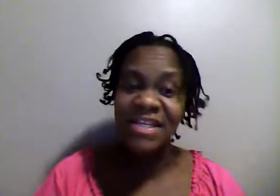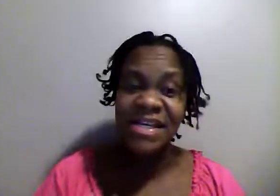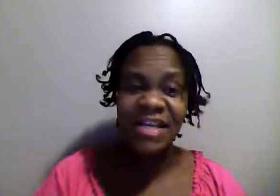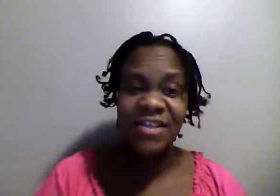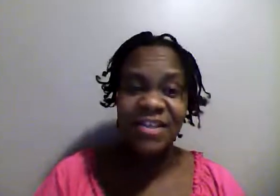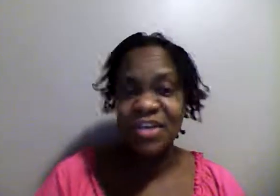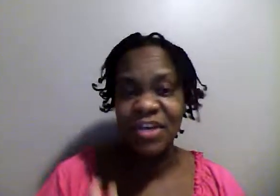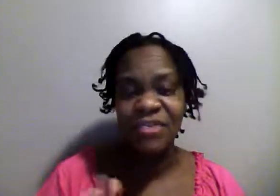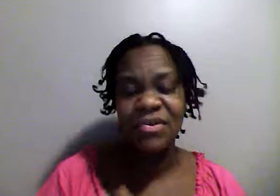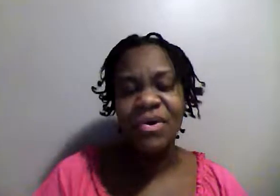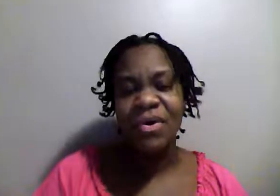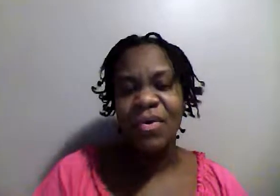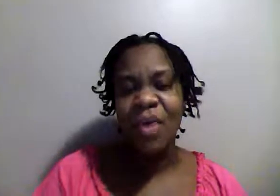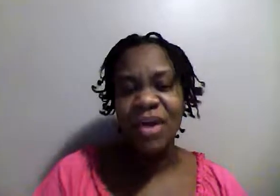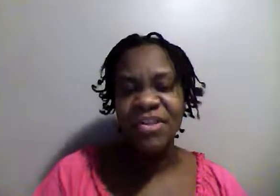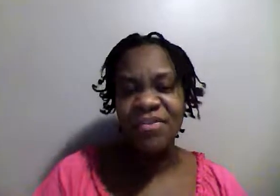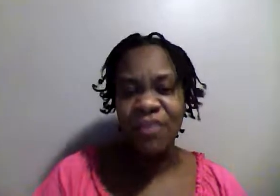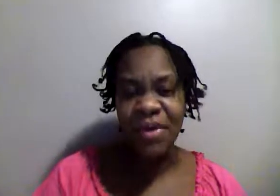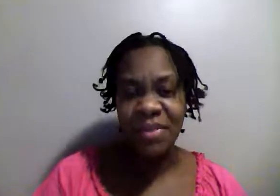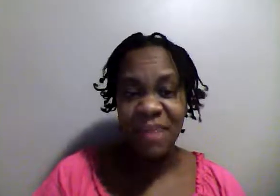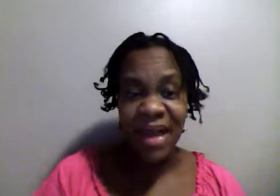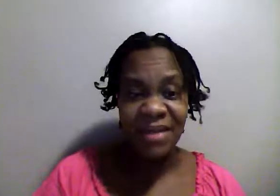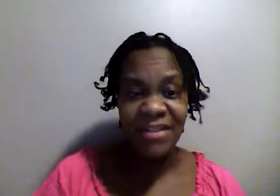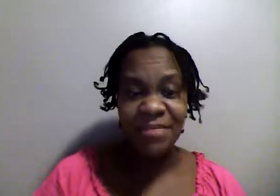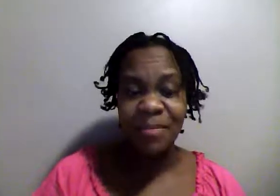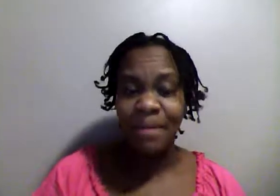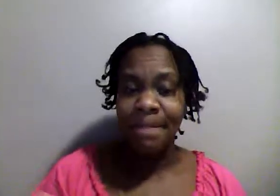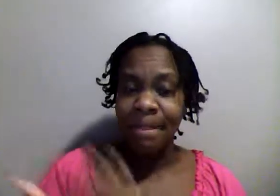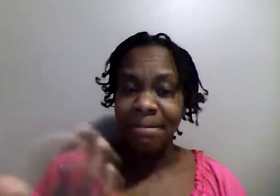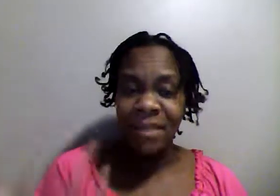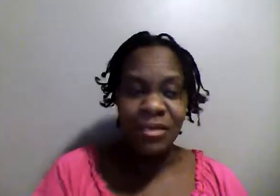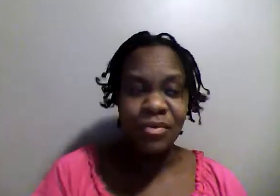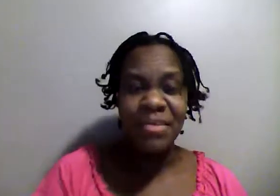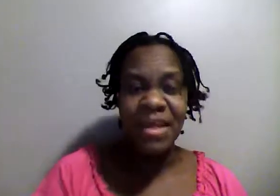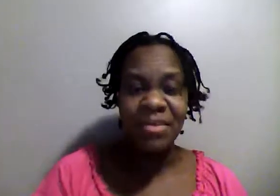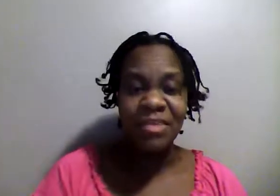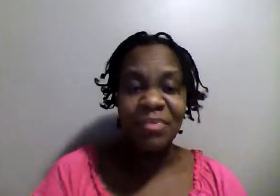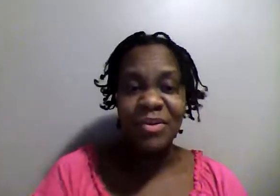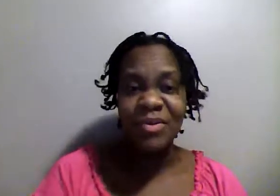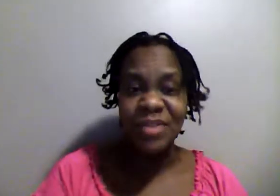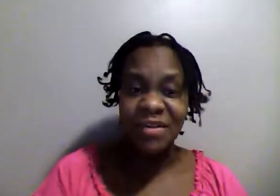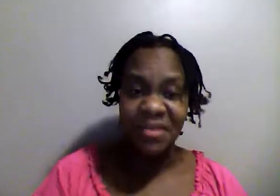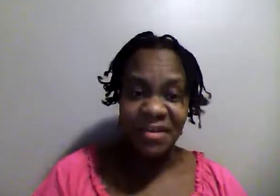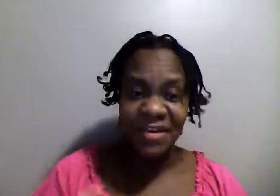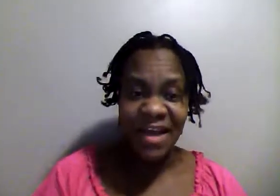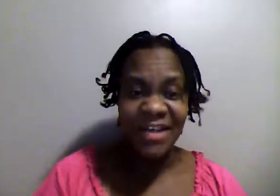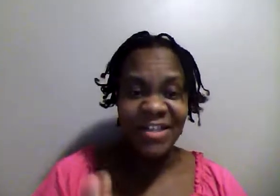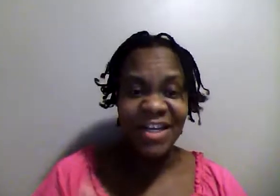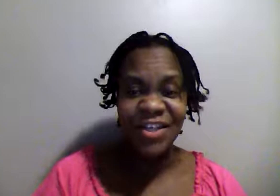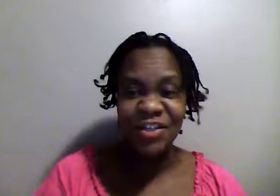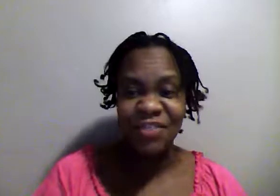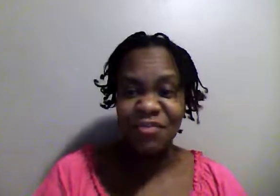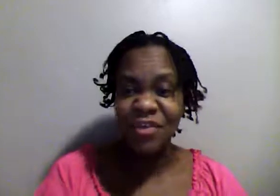needs sufficient water for the plant to be able to produce nice, delicious fruits for